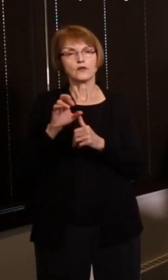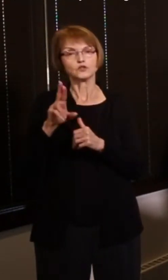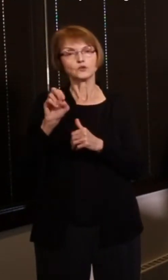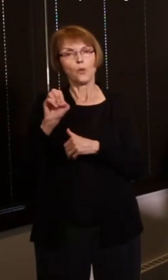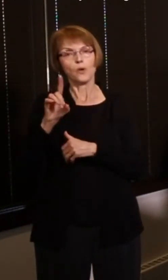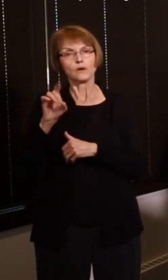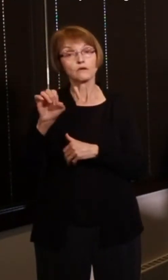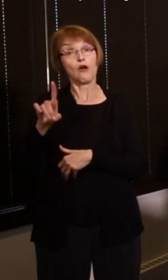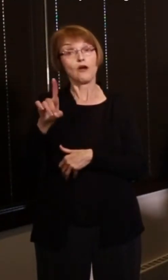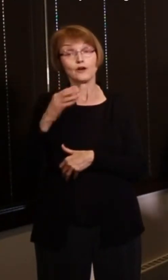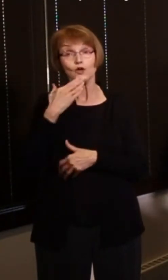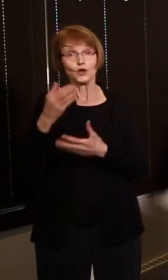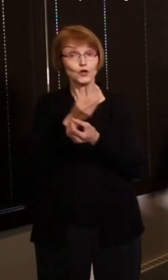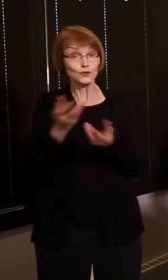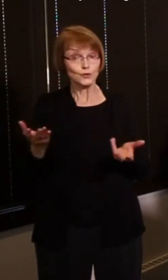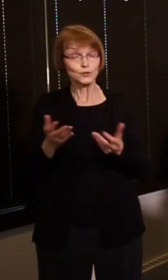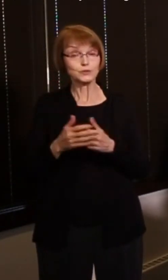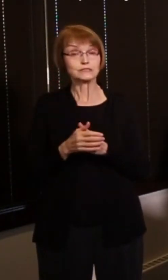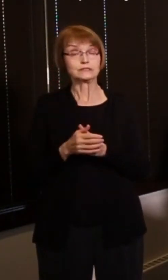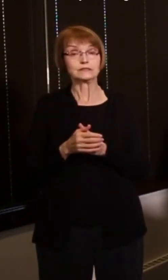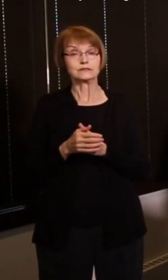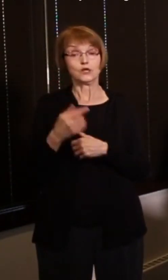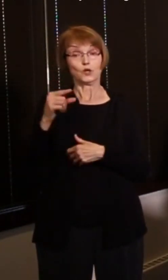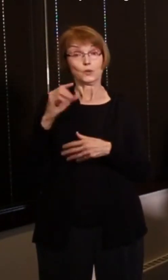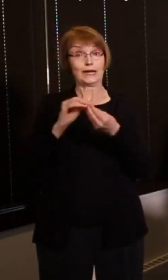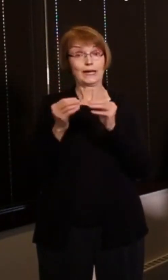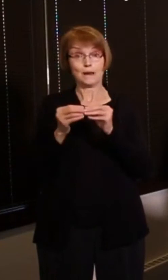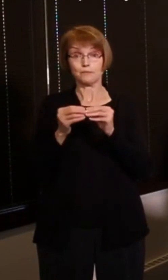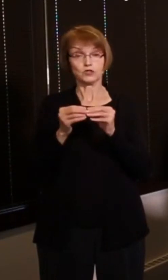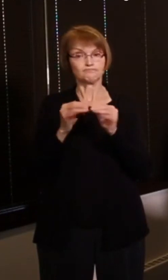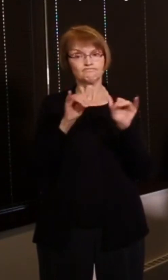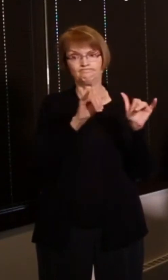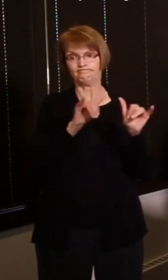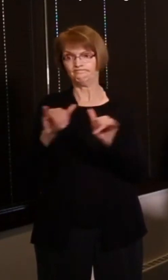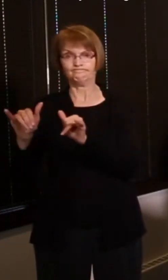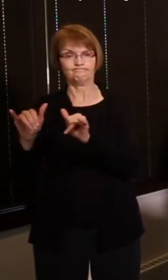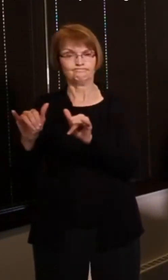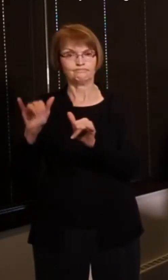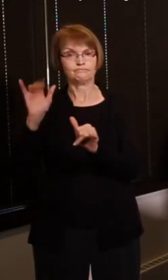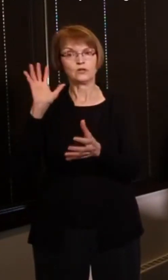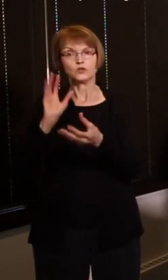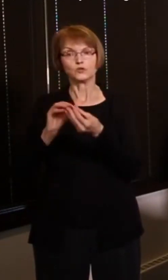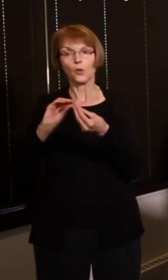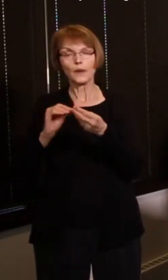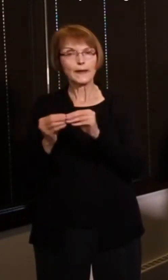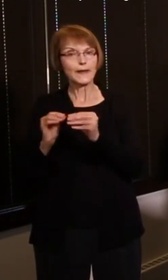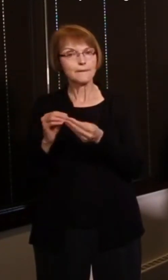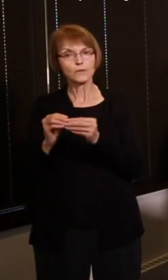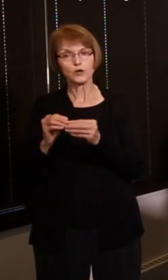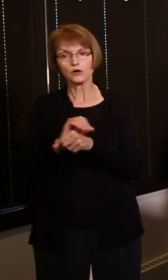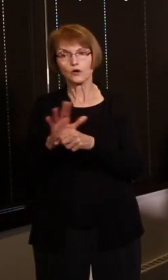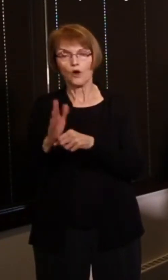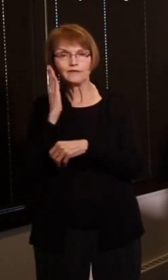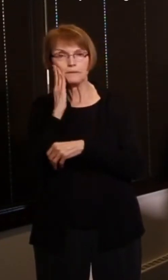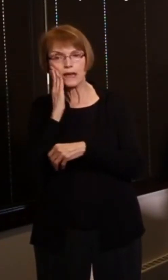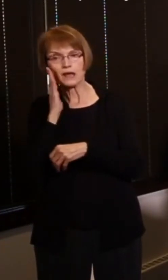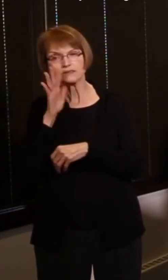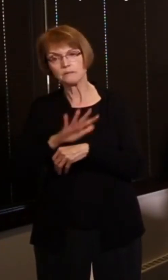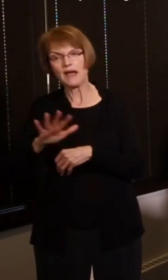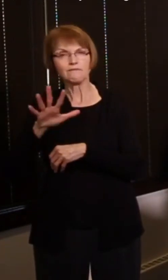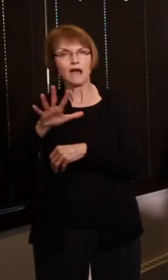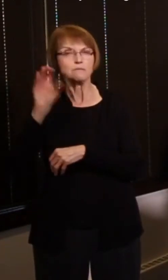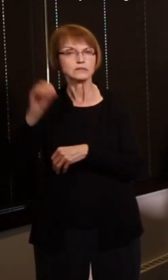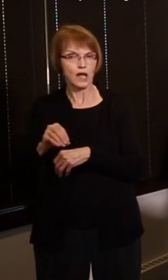scorecard, so good news to report here with green numbers across the board for a total number of COVID beds being around